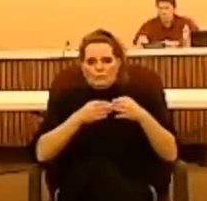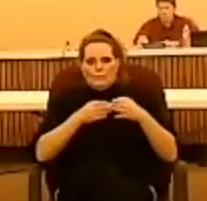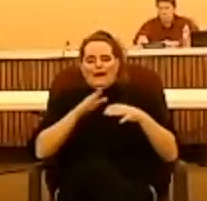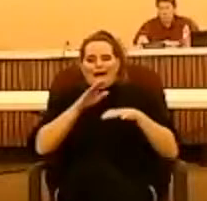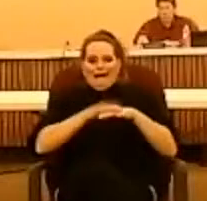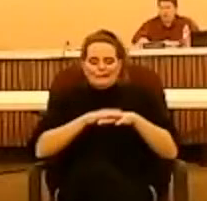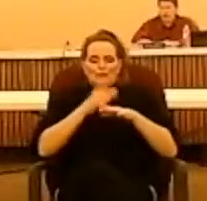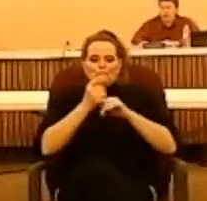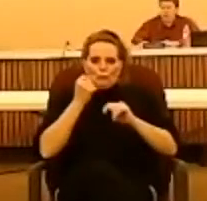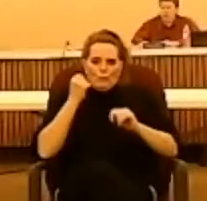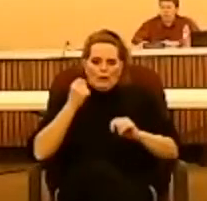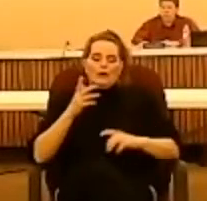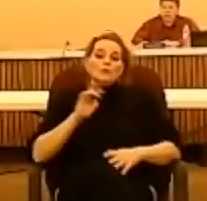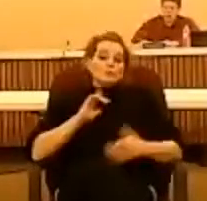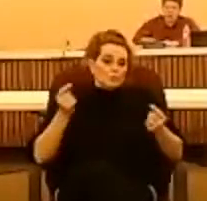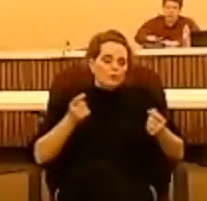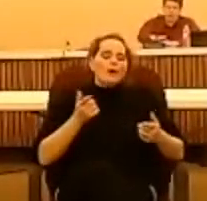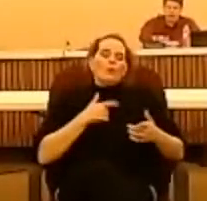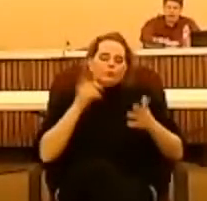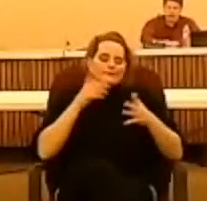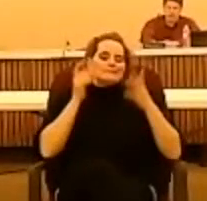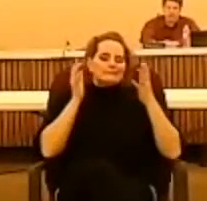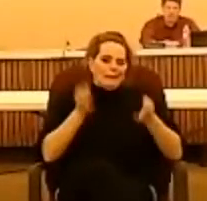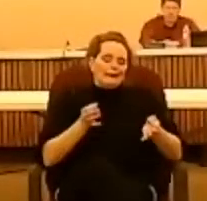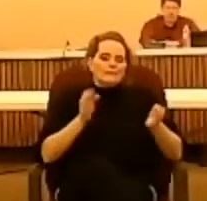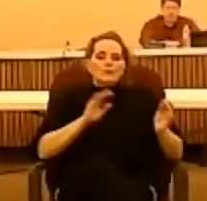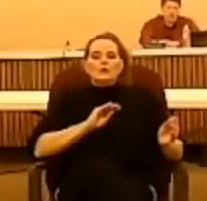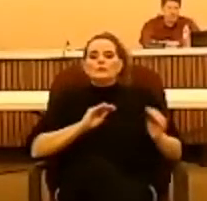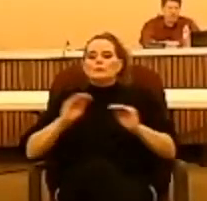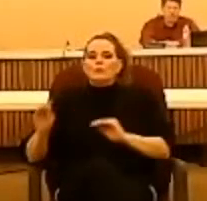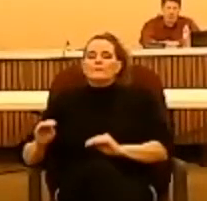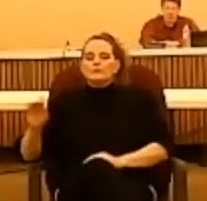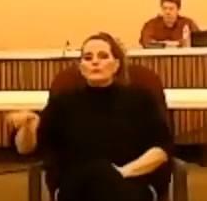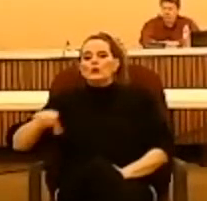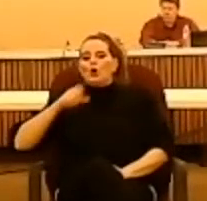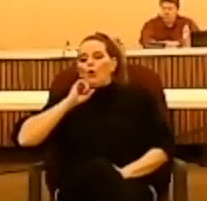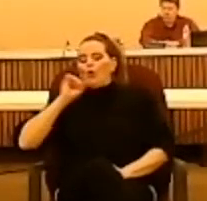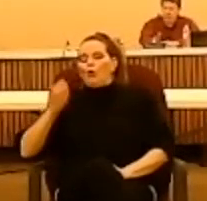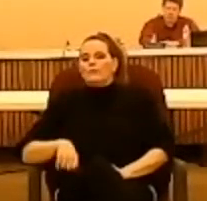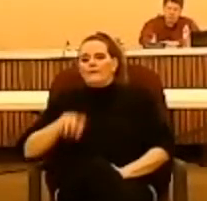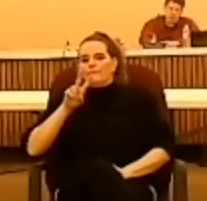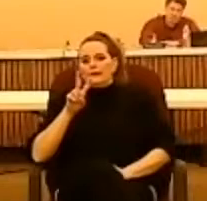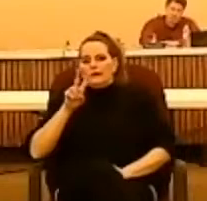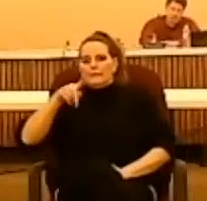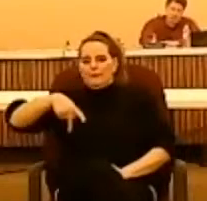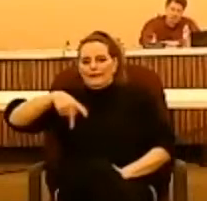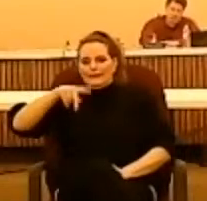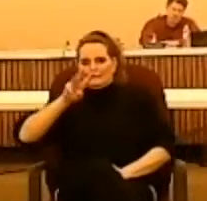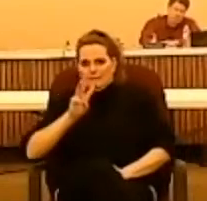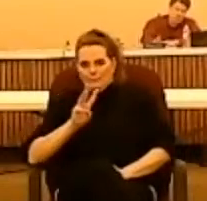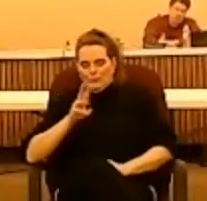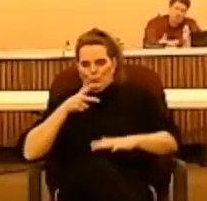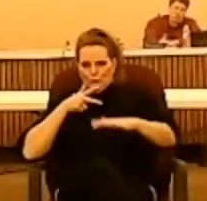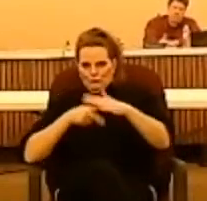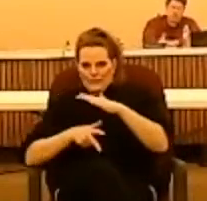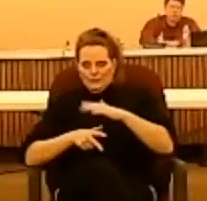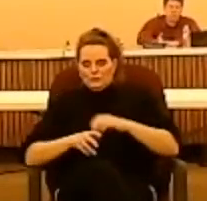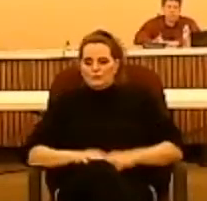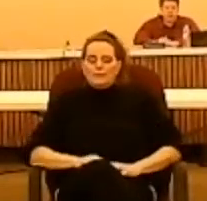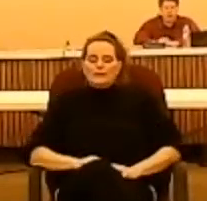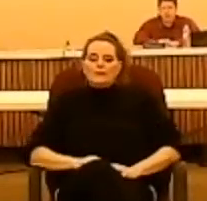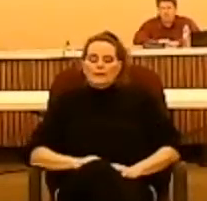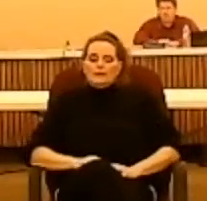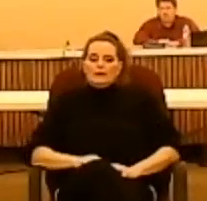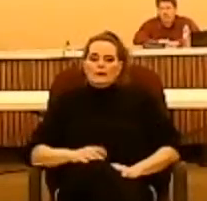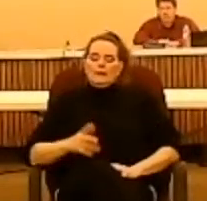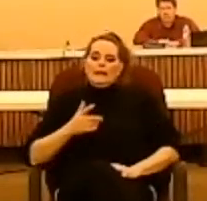So we decided to move it to where the old DPW garage is and actually shift it even further to